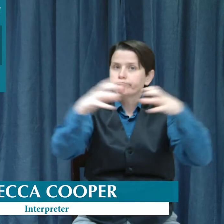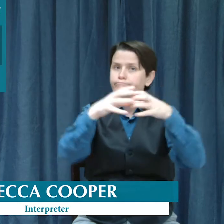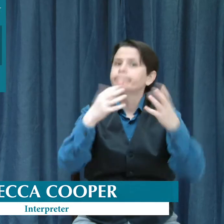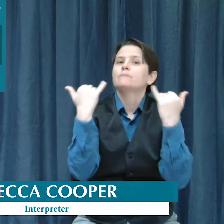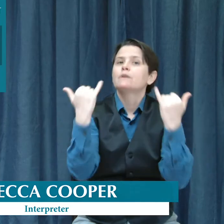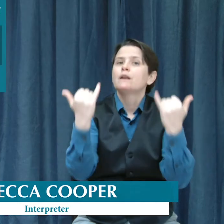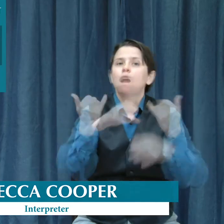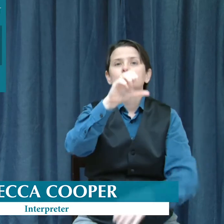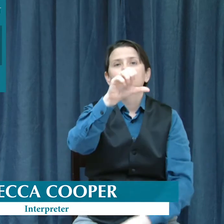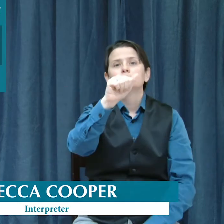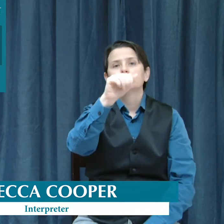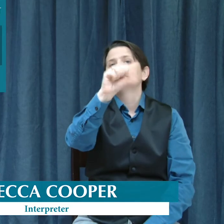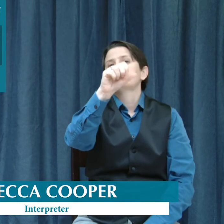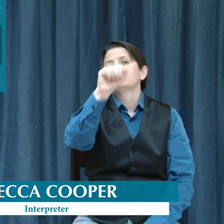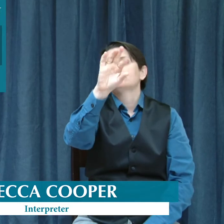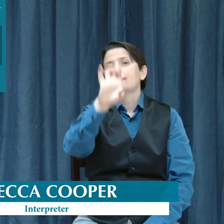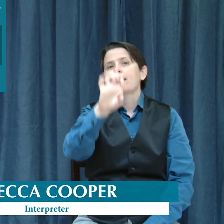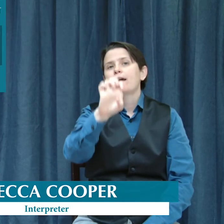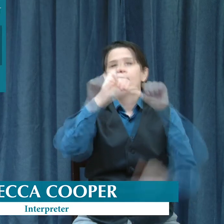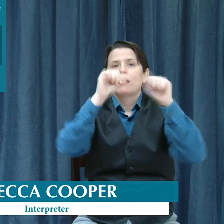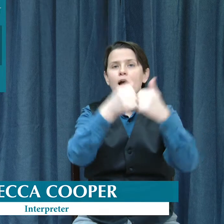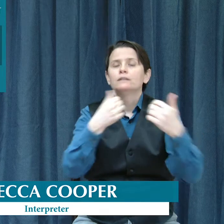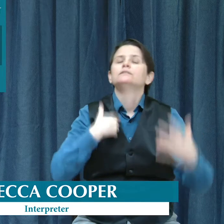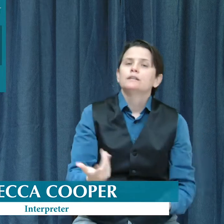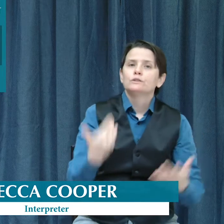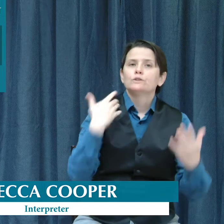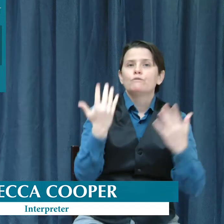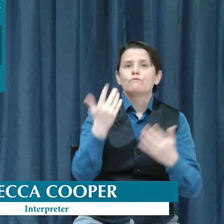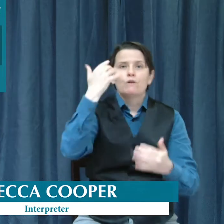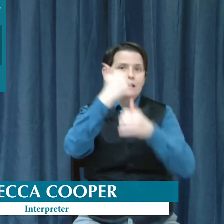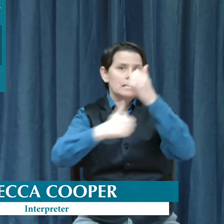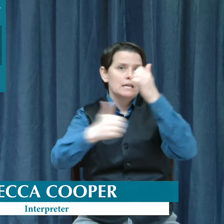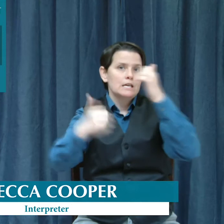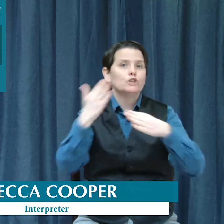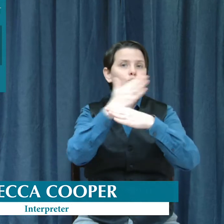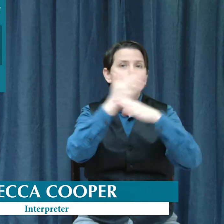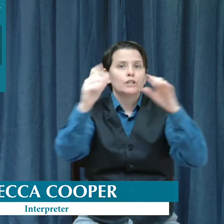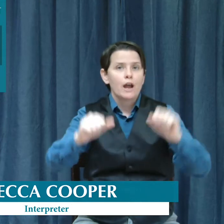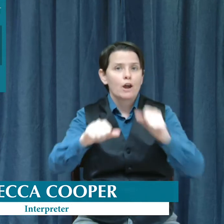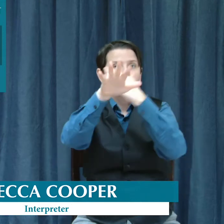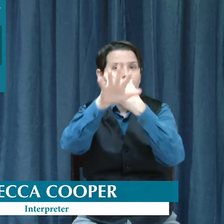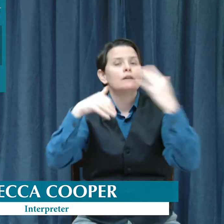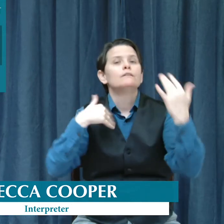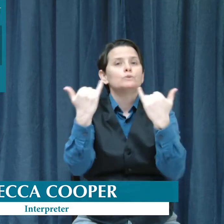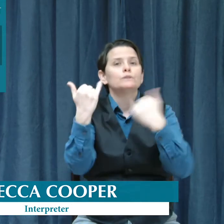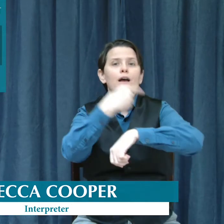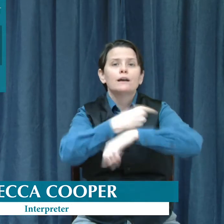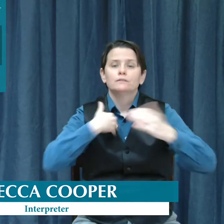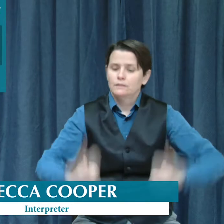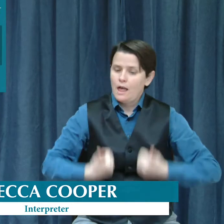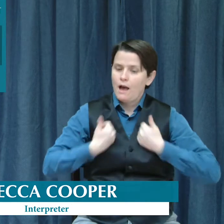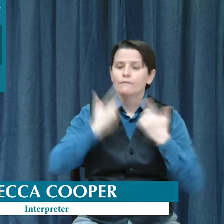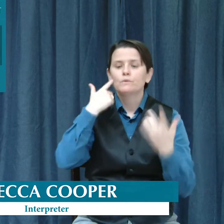while we are live, we'll donate $5 to this organization. The annual Gandhi King season for nonviolence kicked off